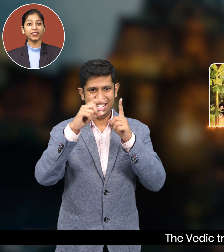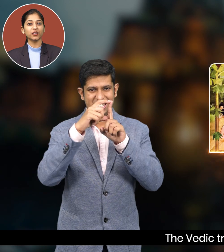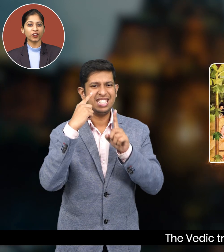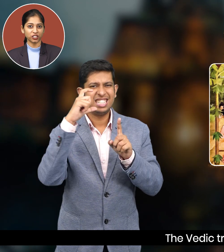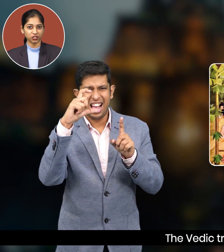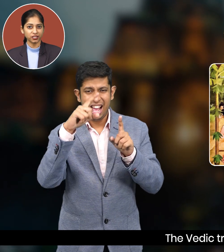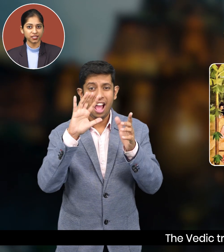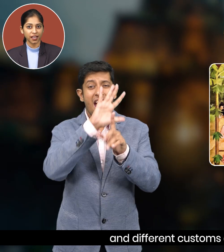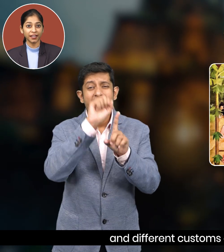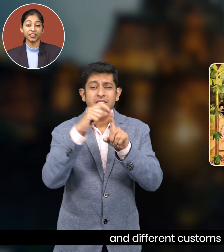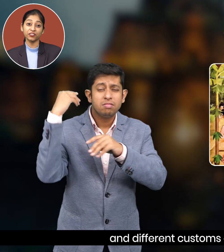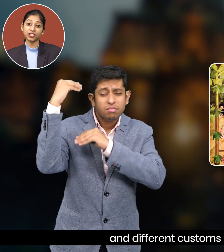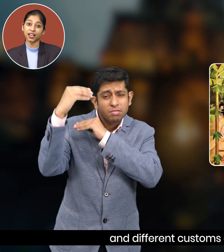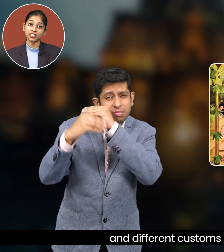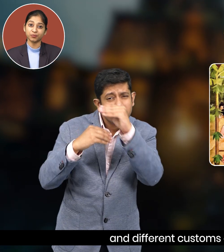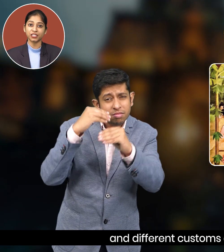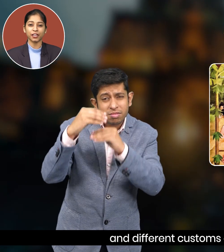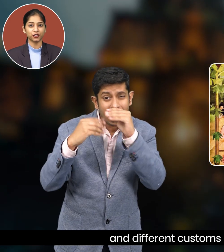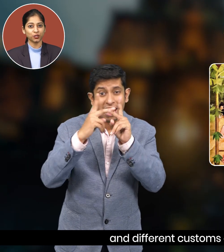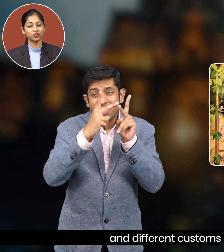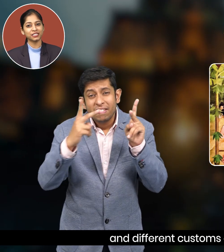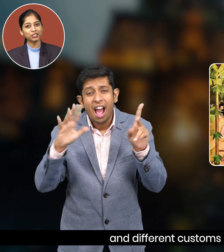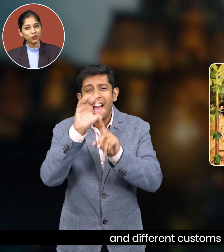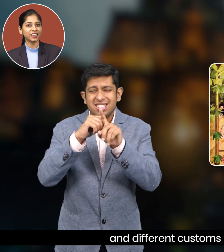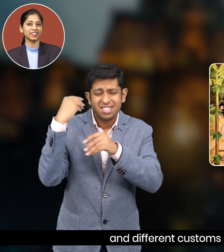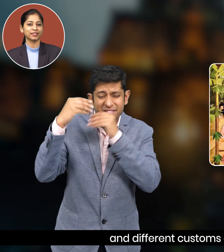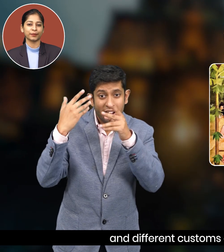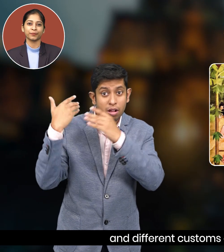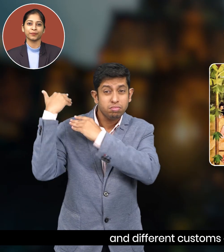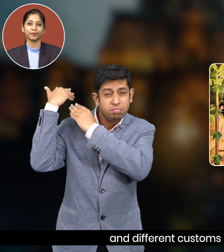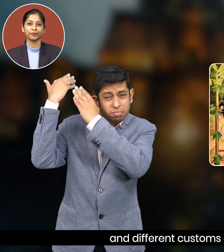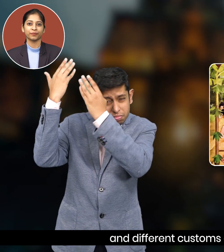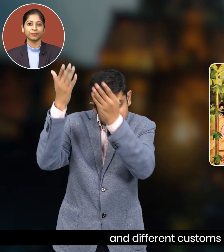The Vedic traditions and different customs continue still today.